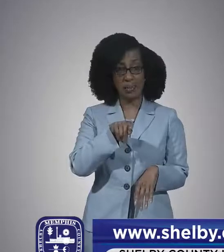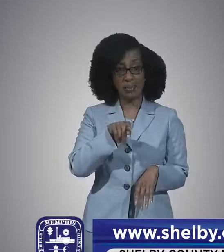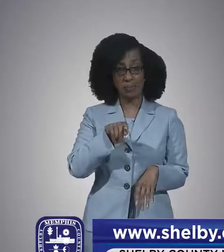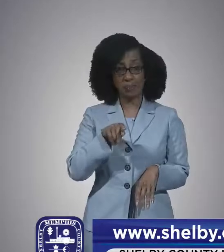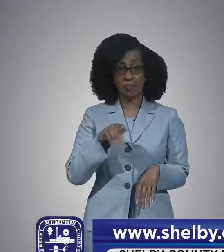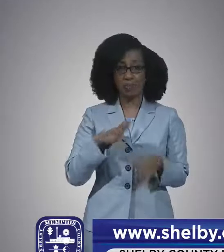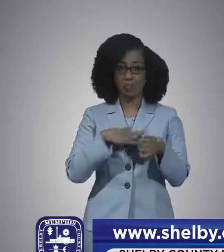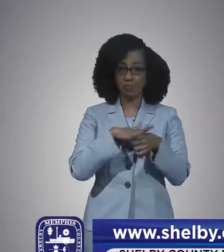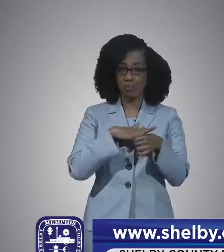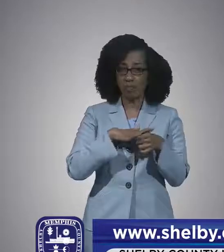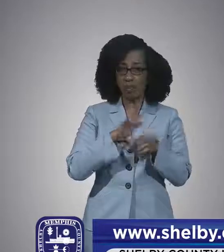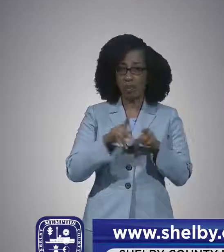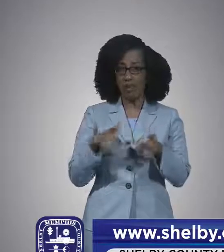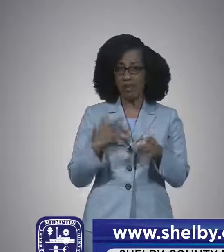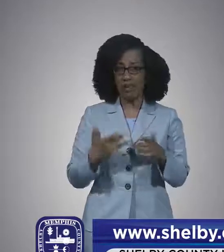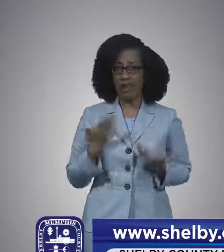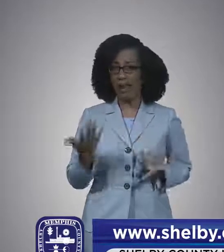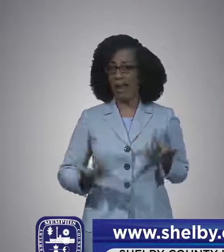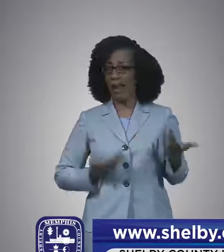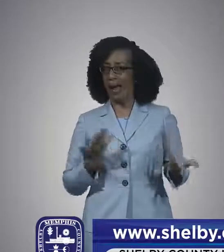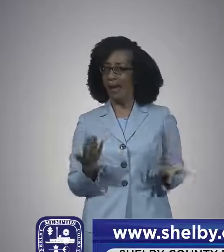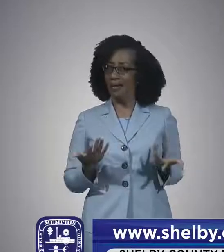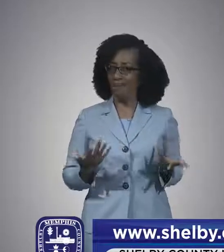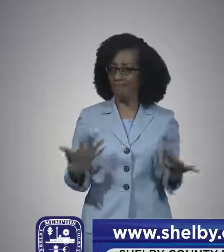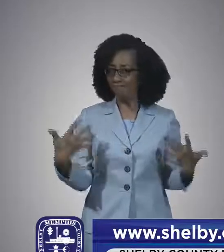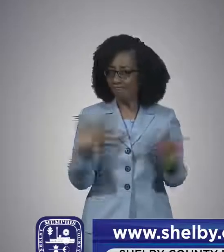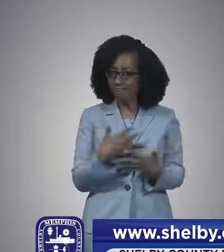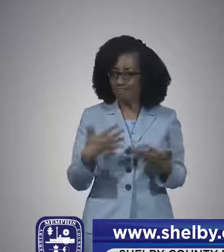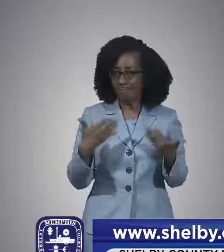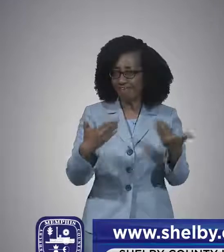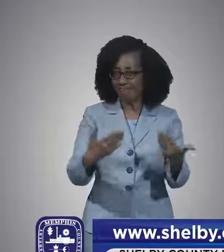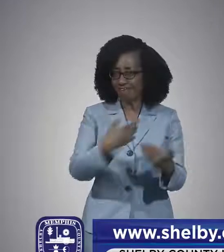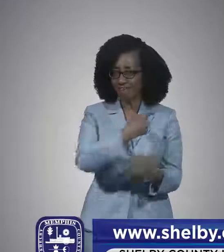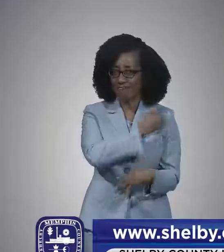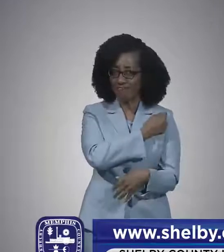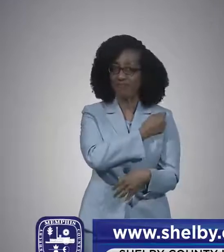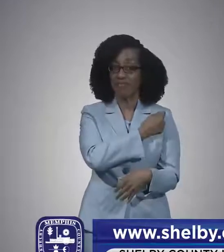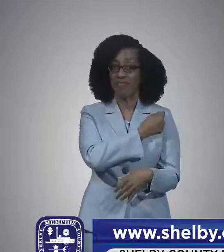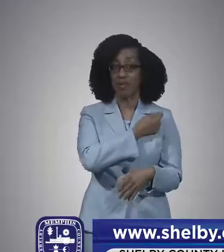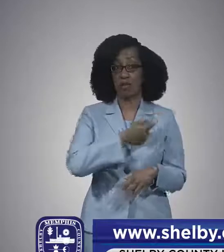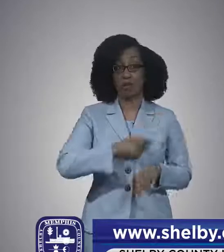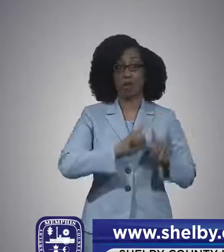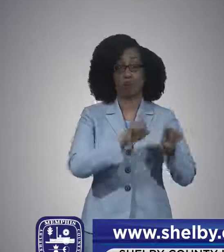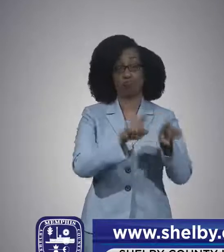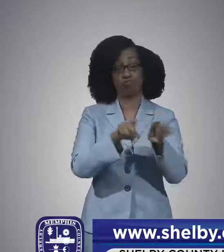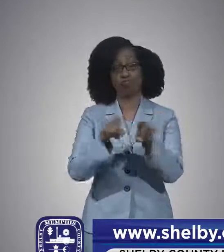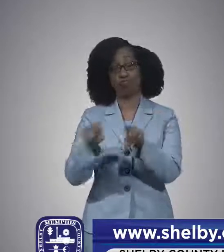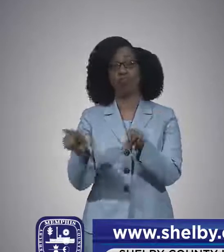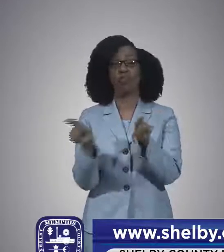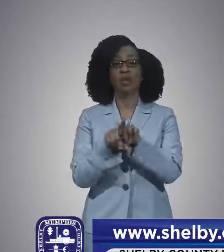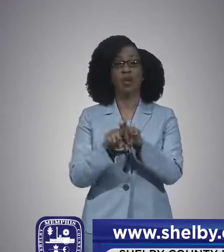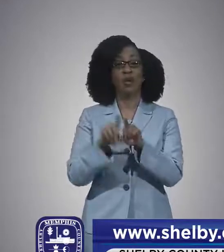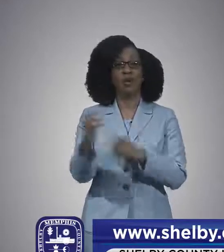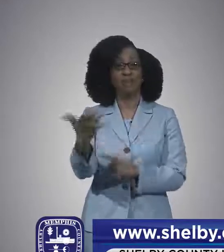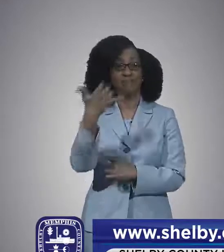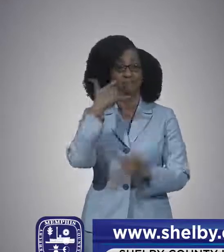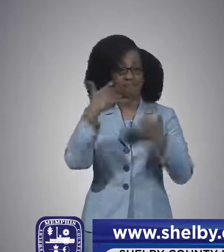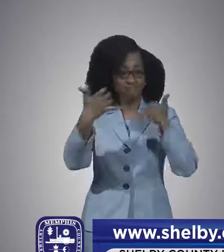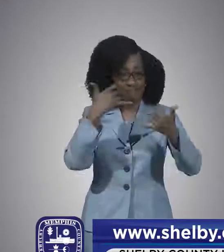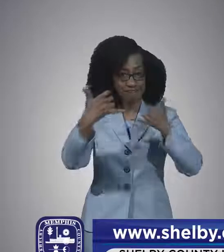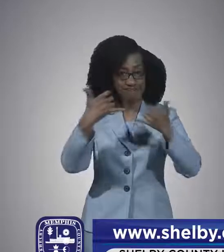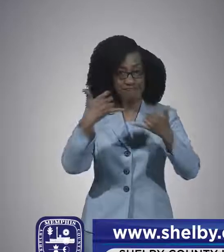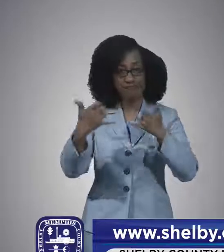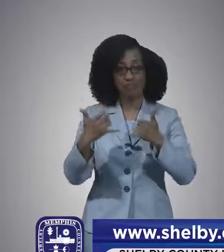have the most hesitancy or the most demonstrated hesitancy. That is added to by phone calls from our partners